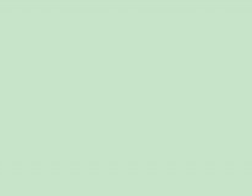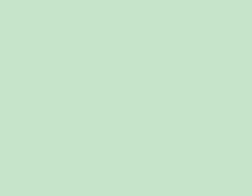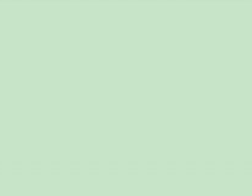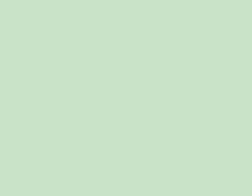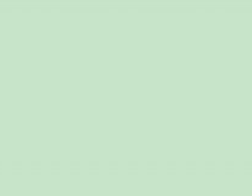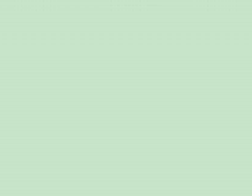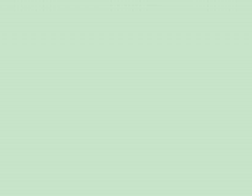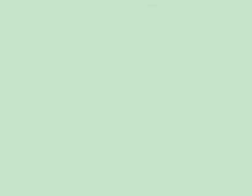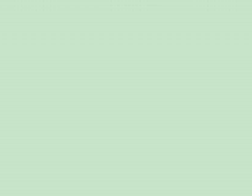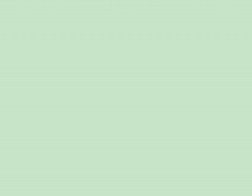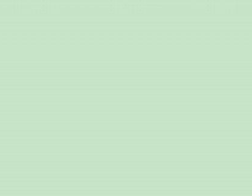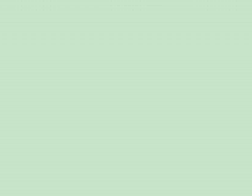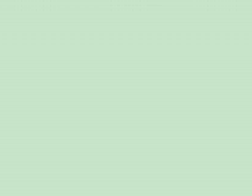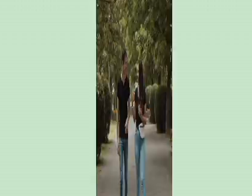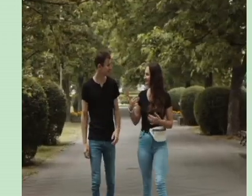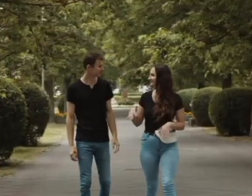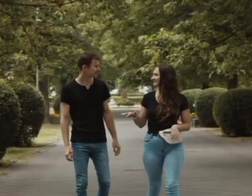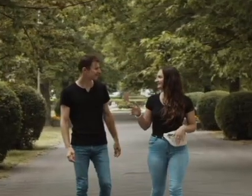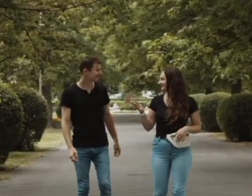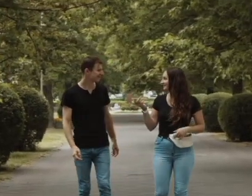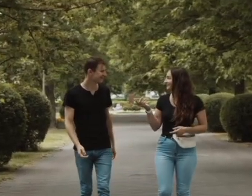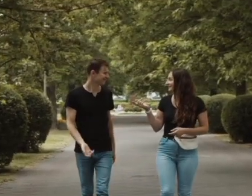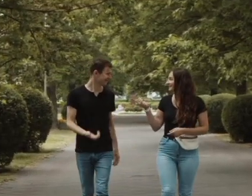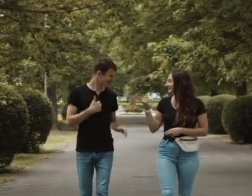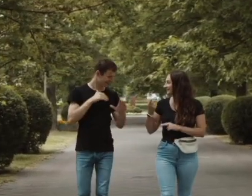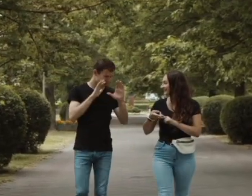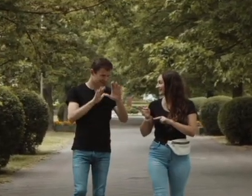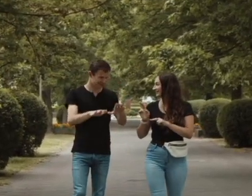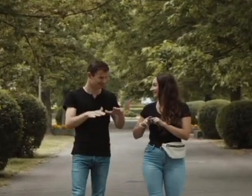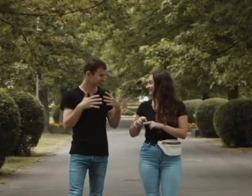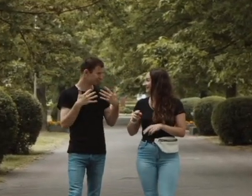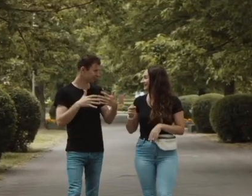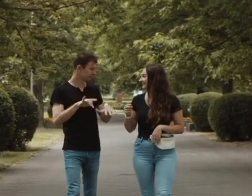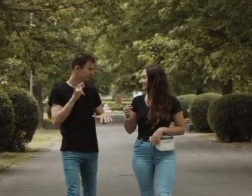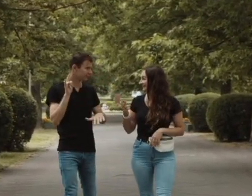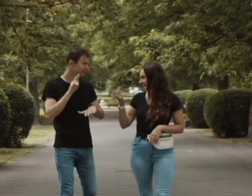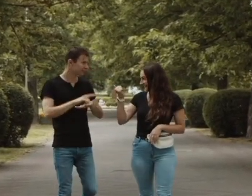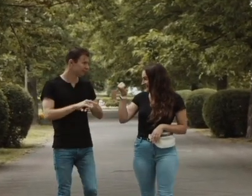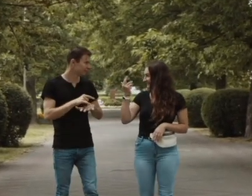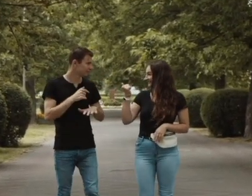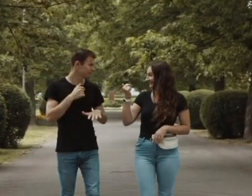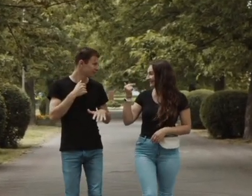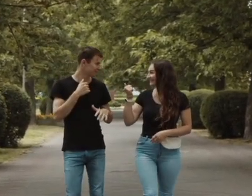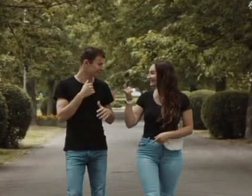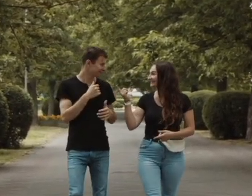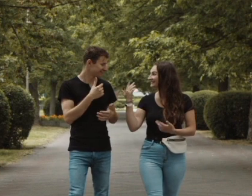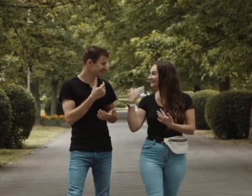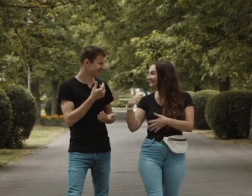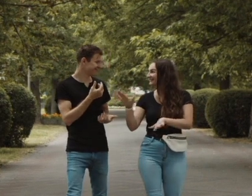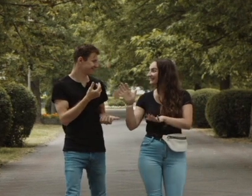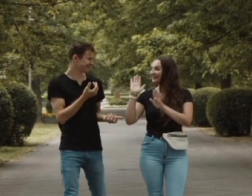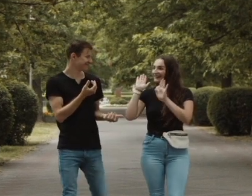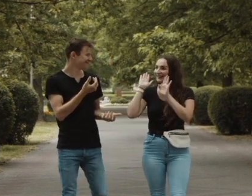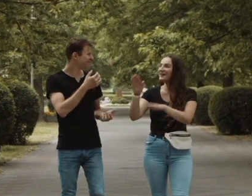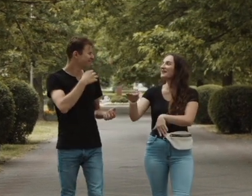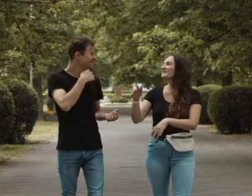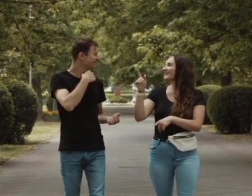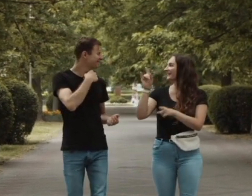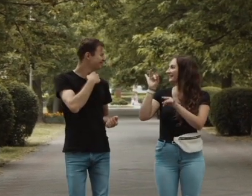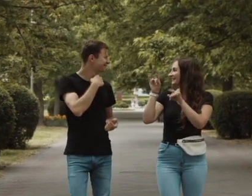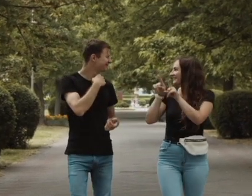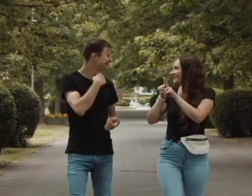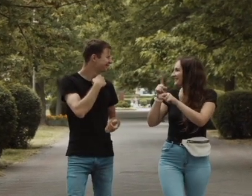sign languages Primary sign languages, on the other hand, are full languages used as the primary means of